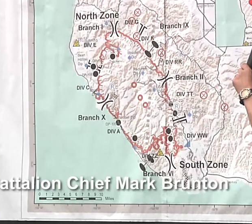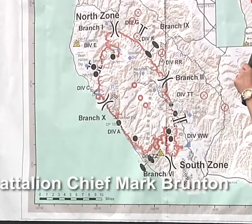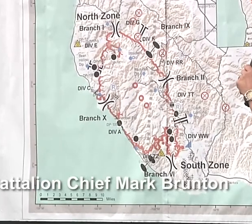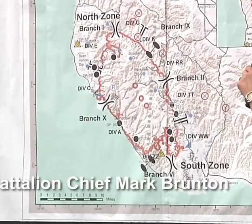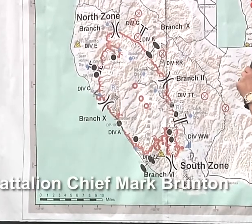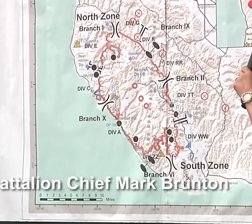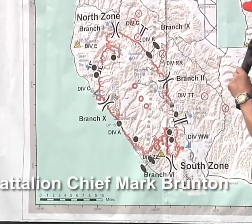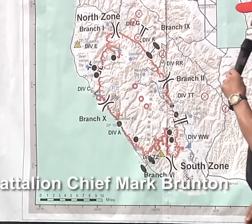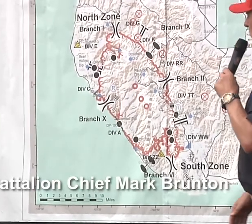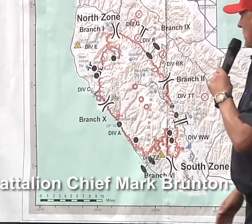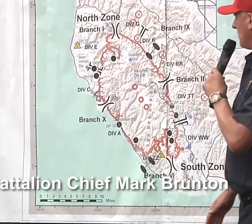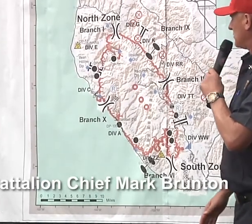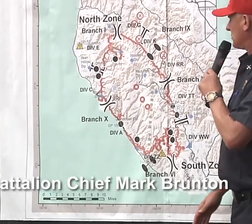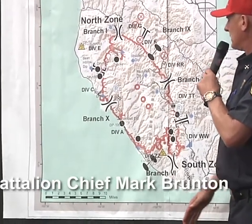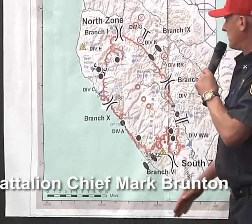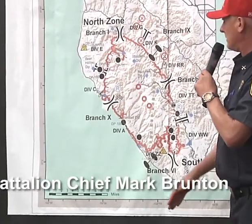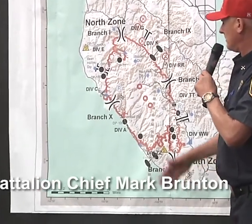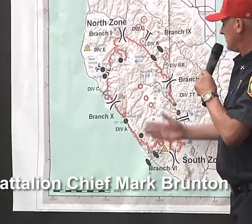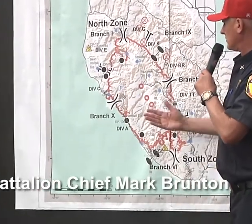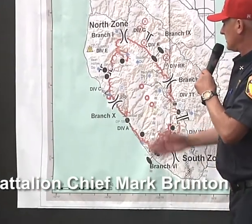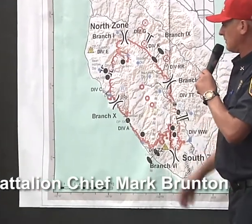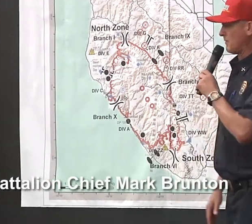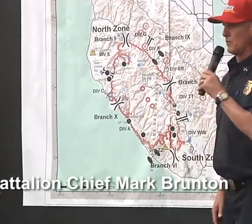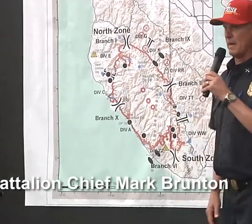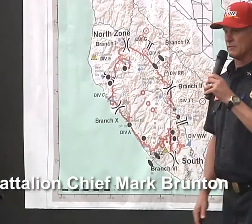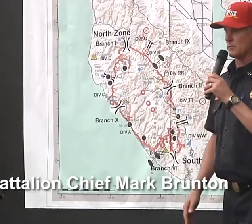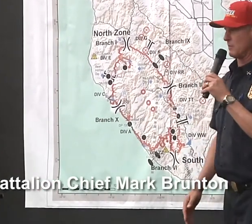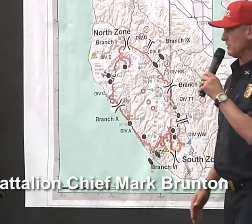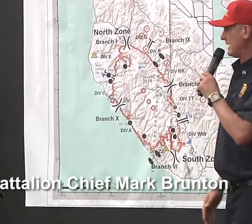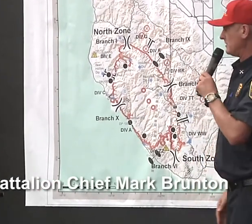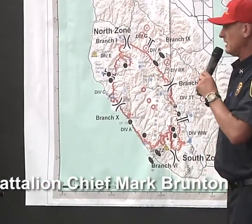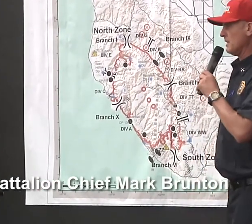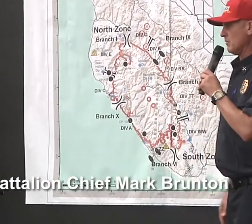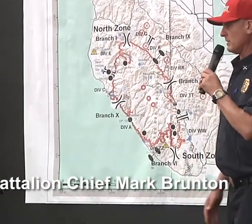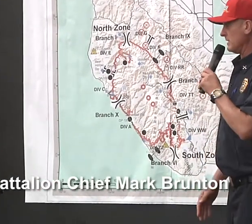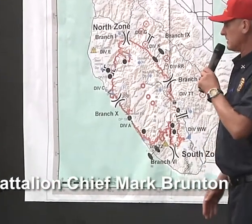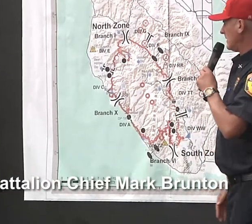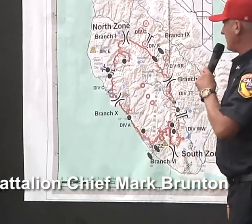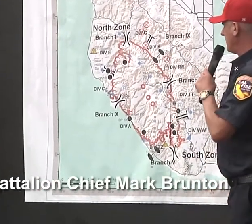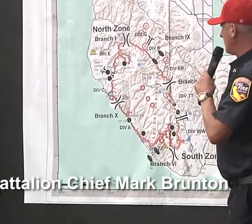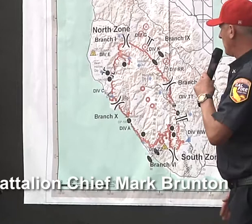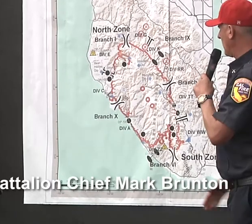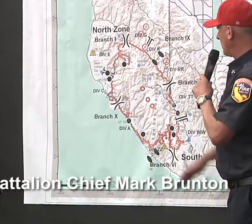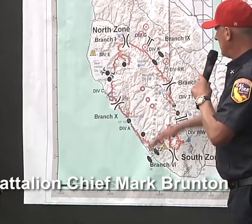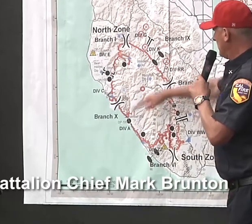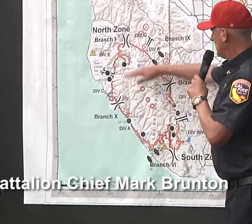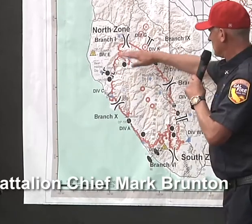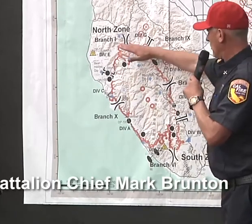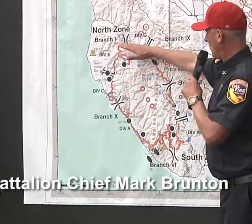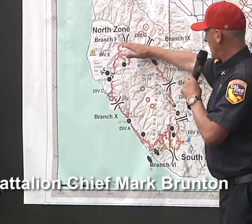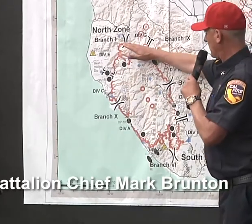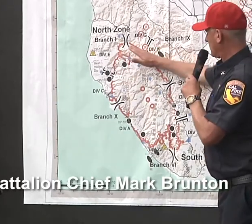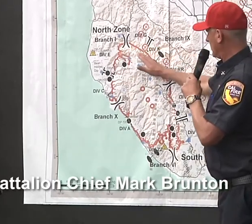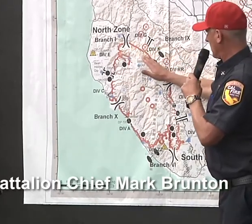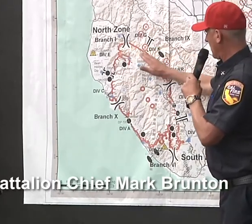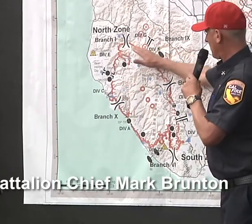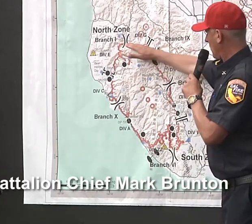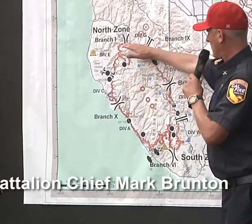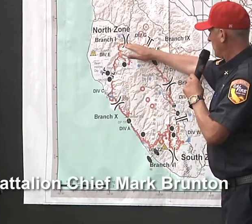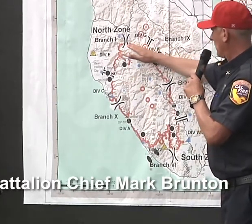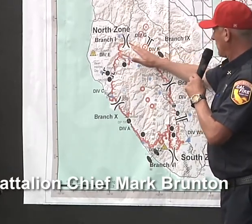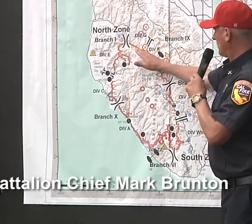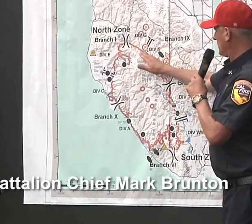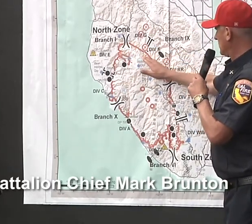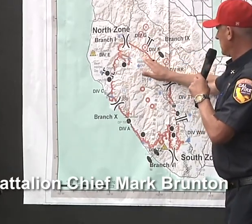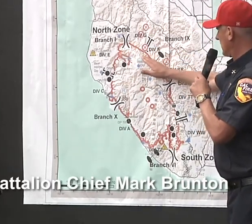and show you what we've been able to accomplish for the past couple days with this favorable weather. So around the top